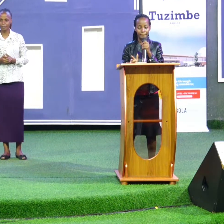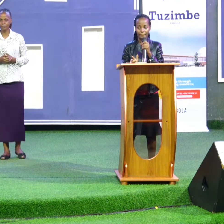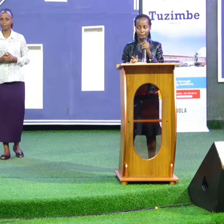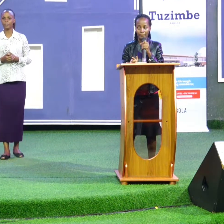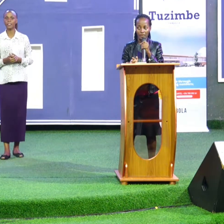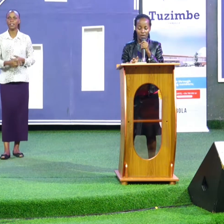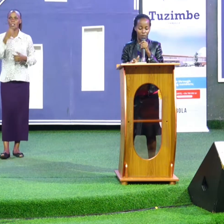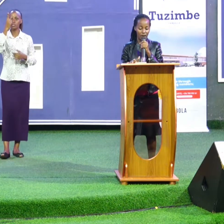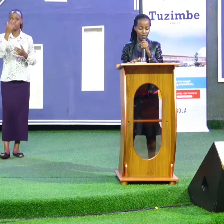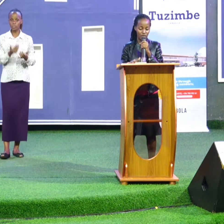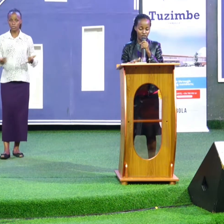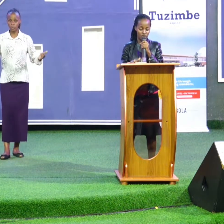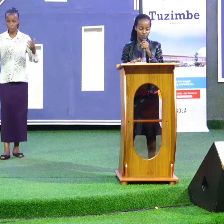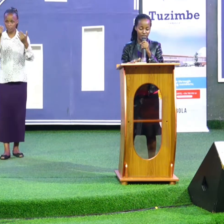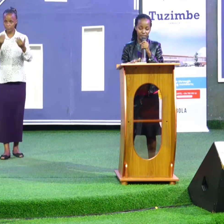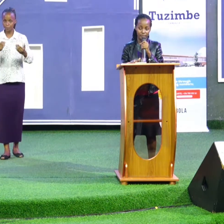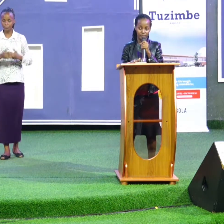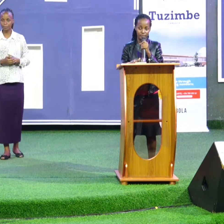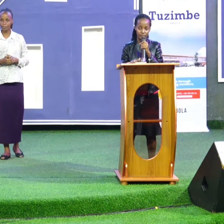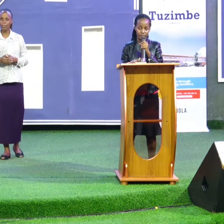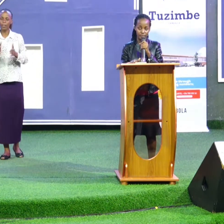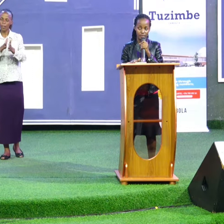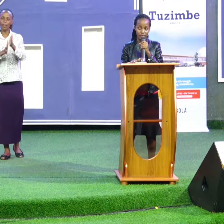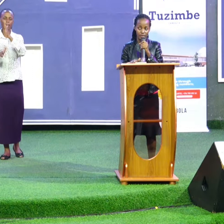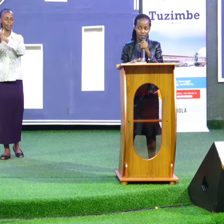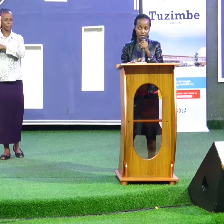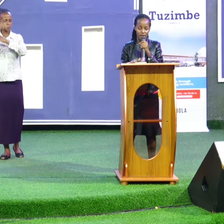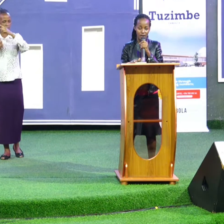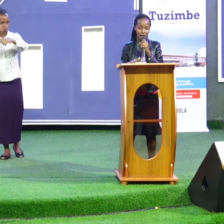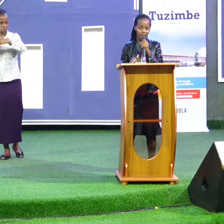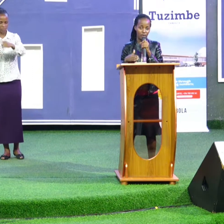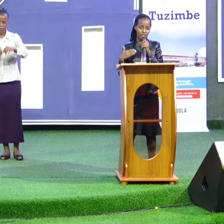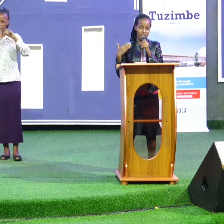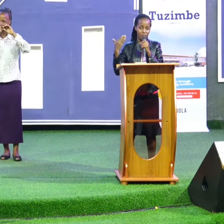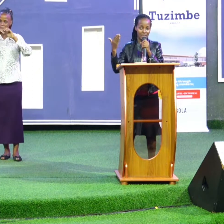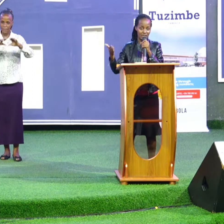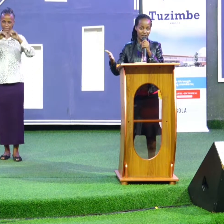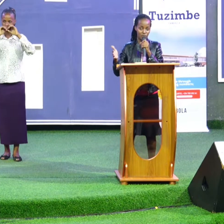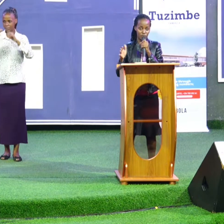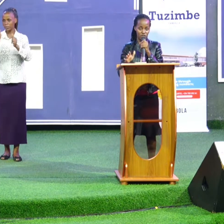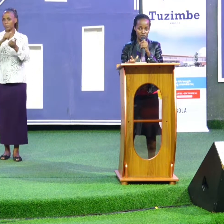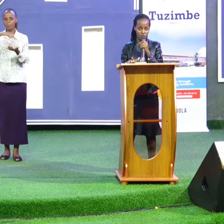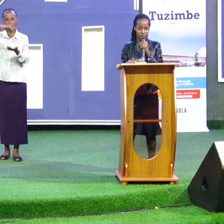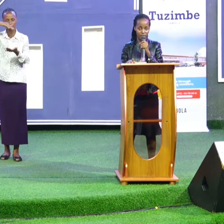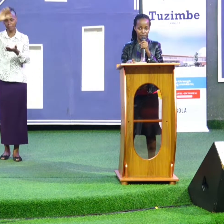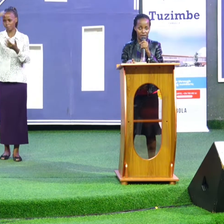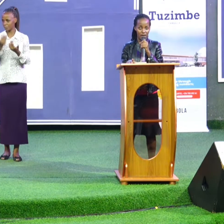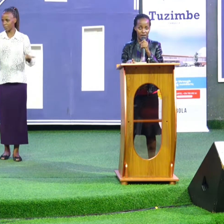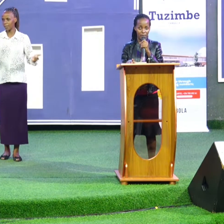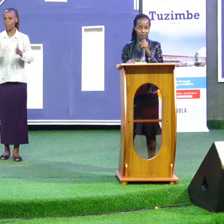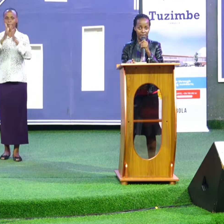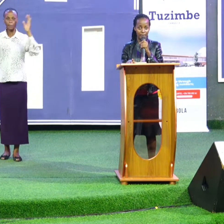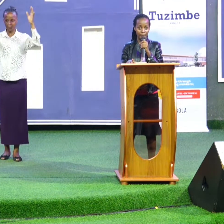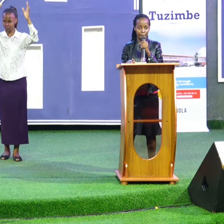Abana tulina babiri. We have two children. Ate Katonda achatu omukusomola lw'abaana. And the Lord is still blessing us with more children.